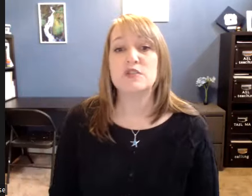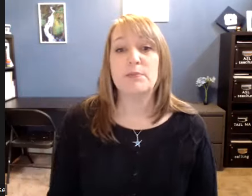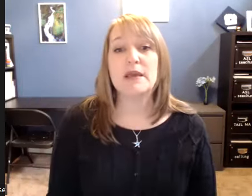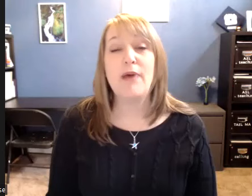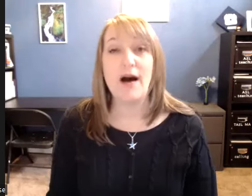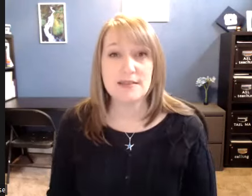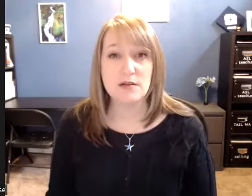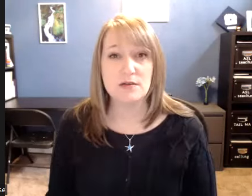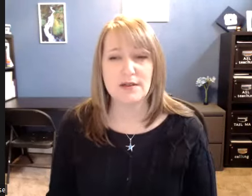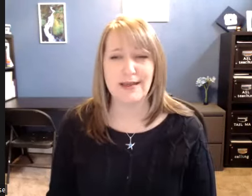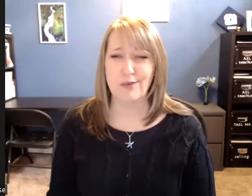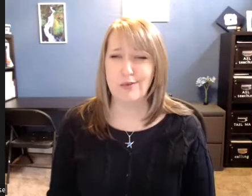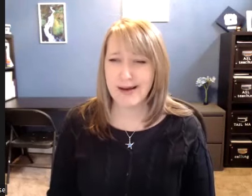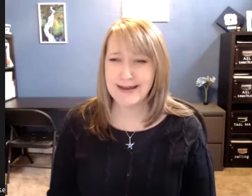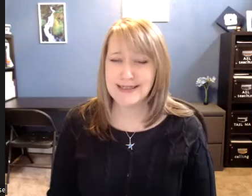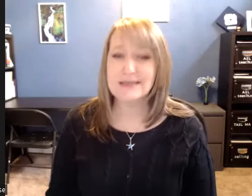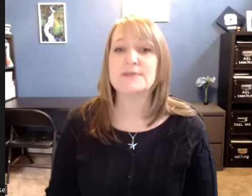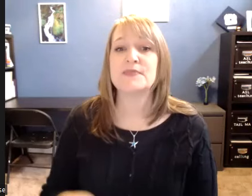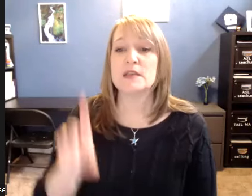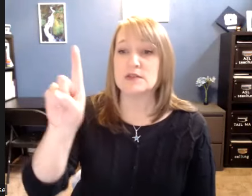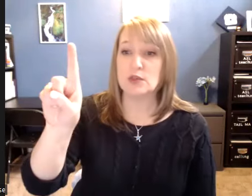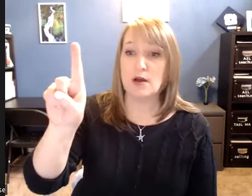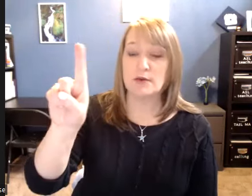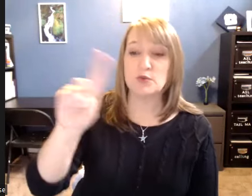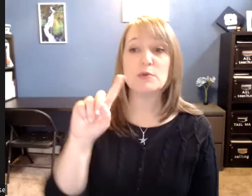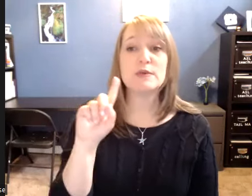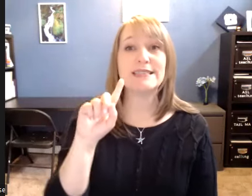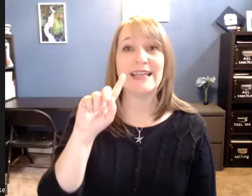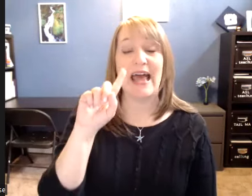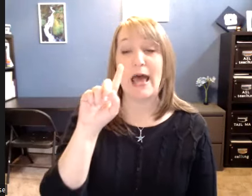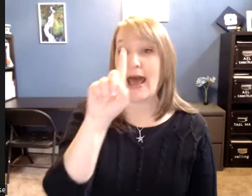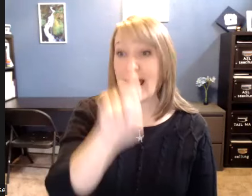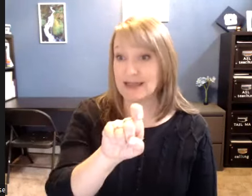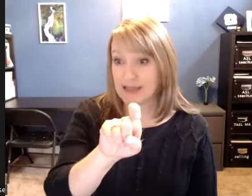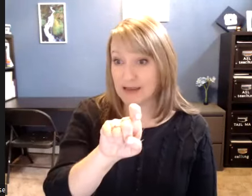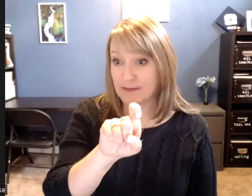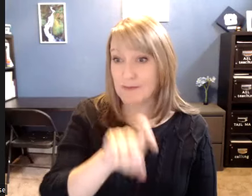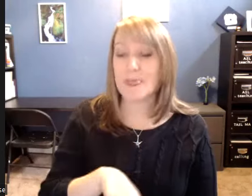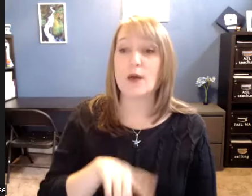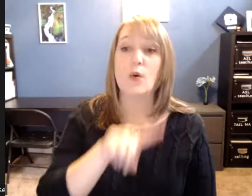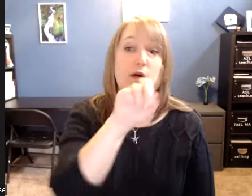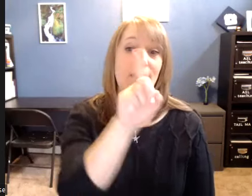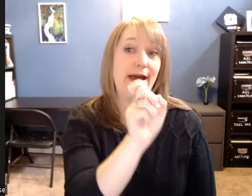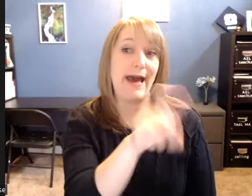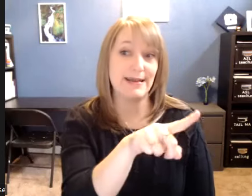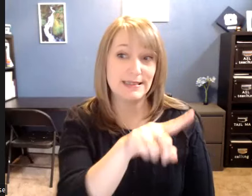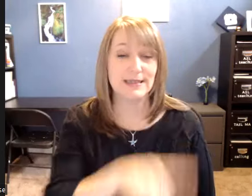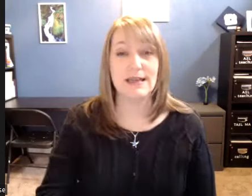To be puzzled or like, what? So you want, remember we did ask or ask, and